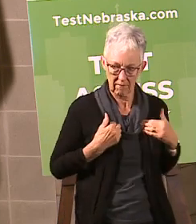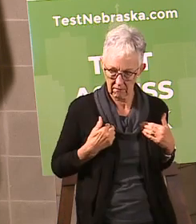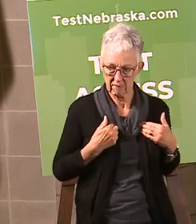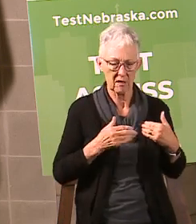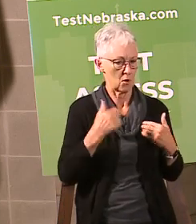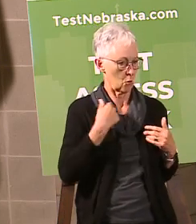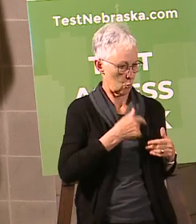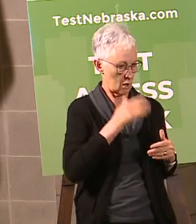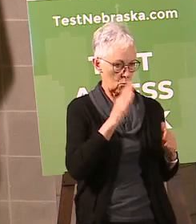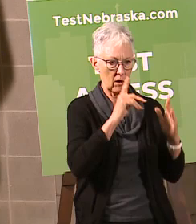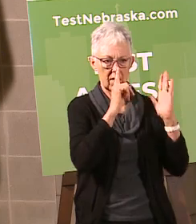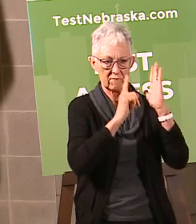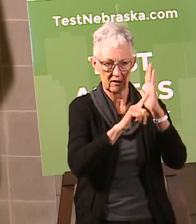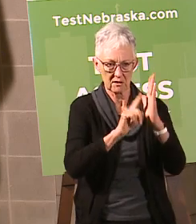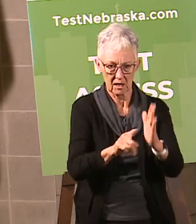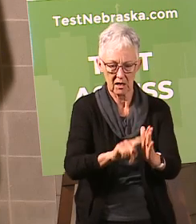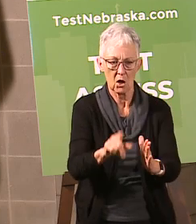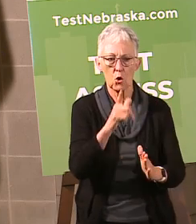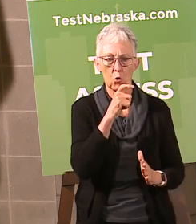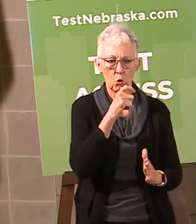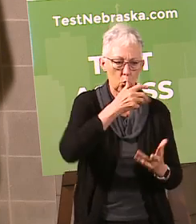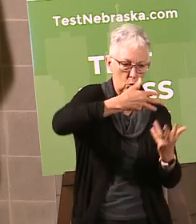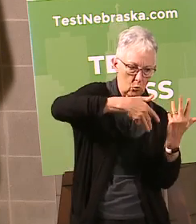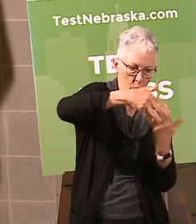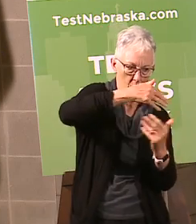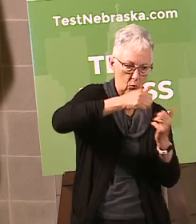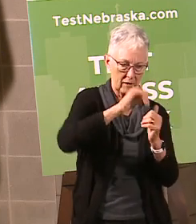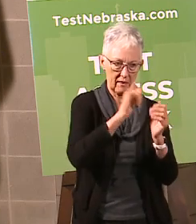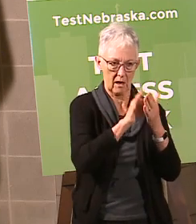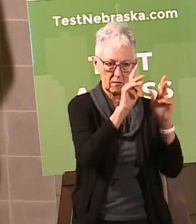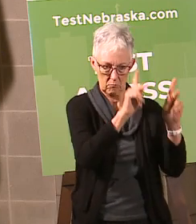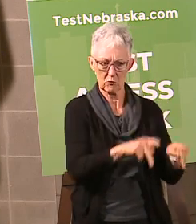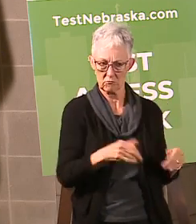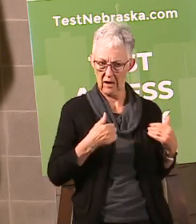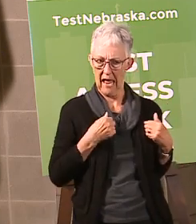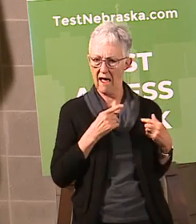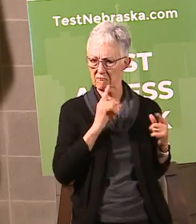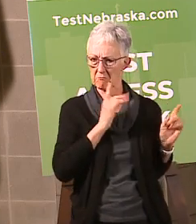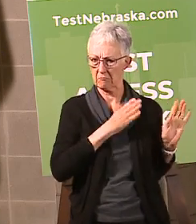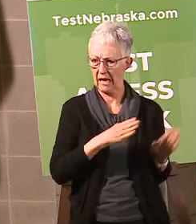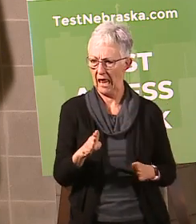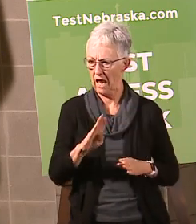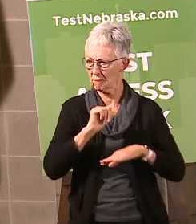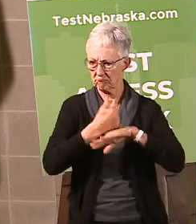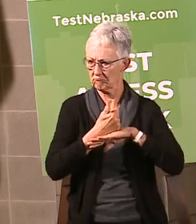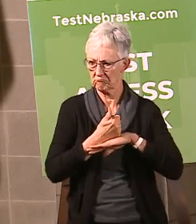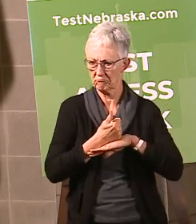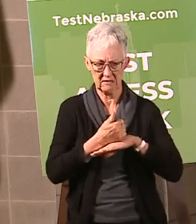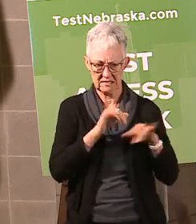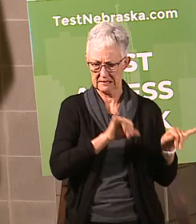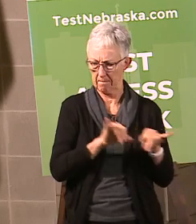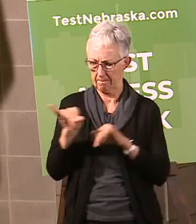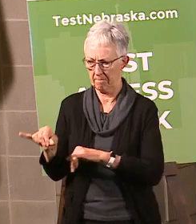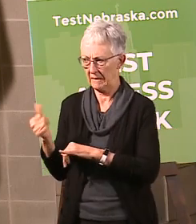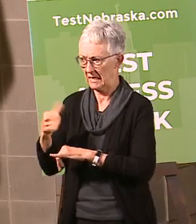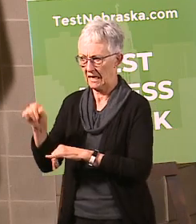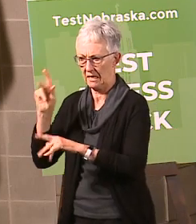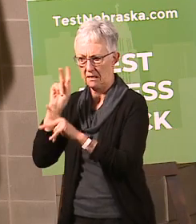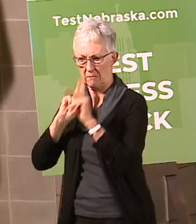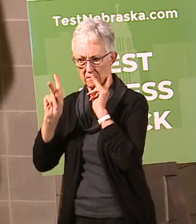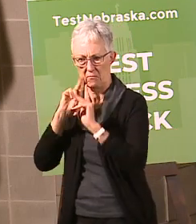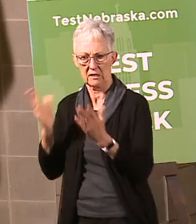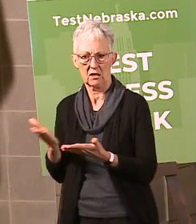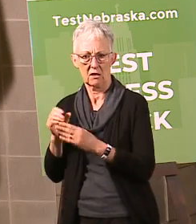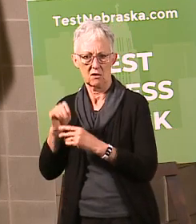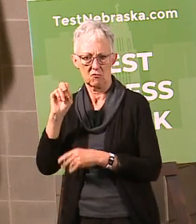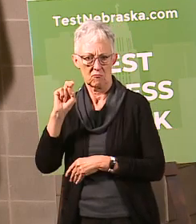contact will be notified, will be quarantining, all that sort of stuff. So we've got a plan in place for that, and this will just work like anybody else, and they'll be treated like